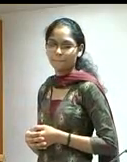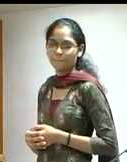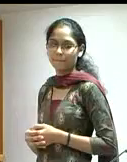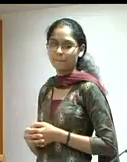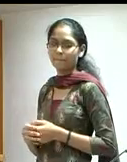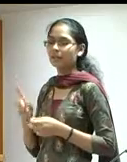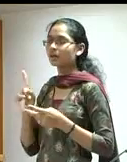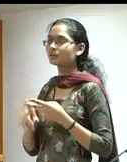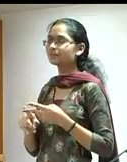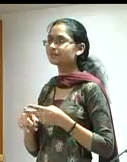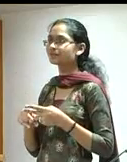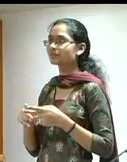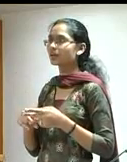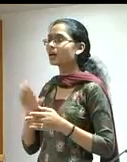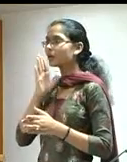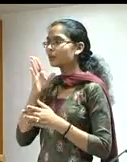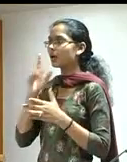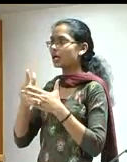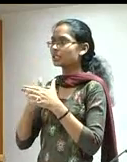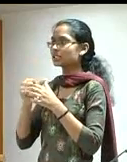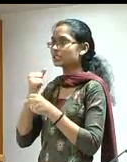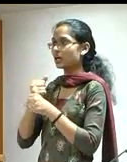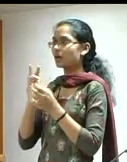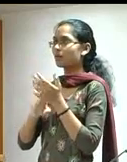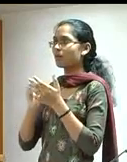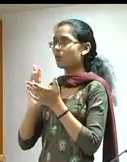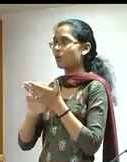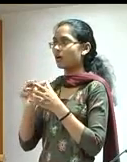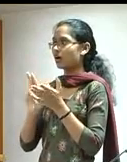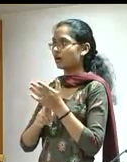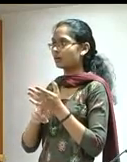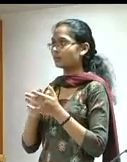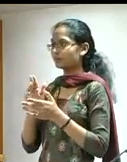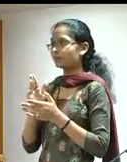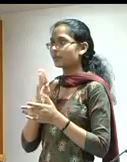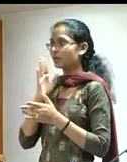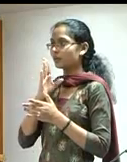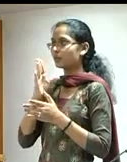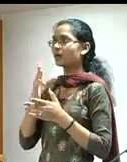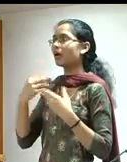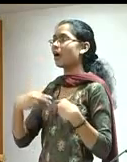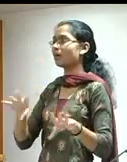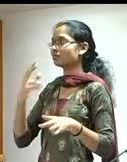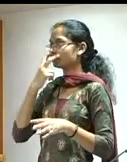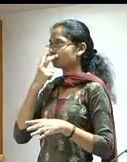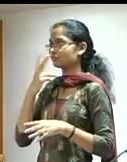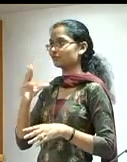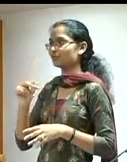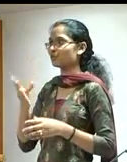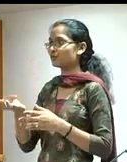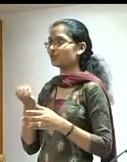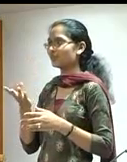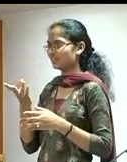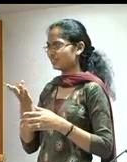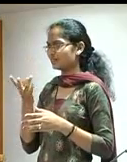one case, Railways versus Jagmohan, where Railways was refusing to give a blind person reservation